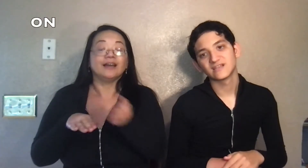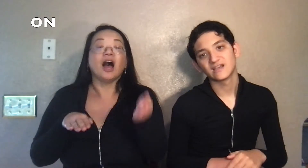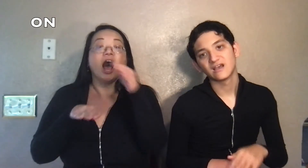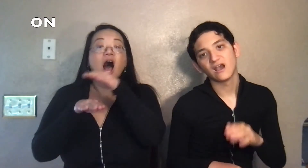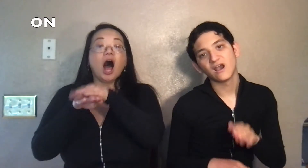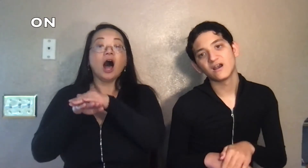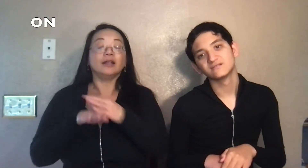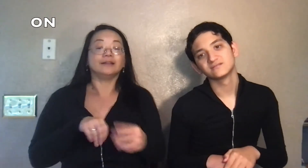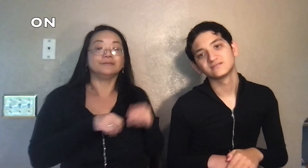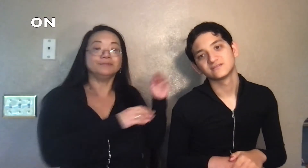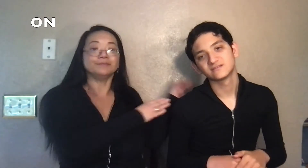On.